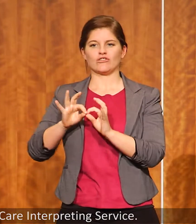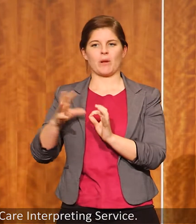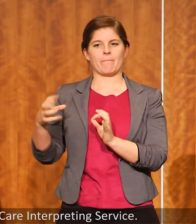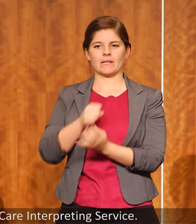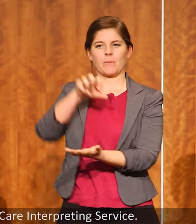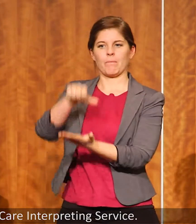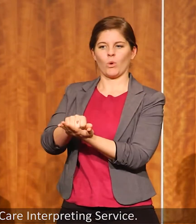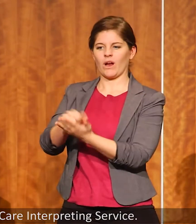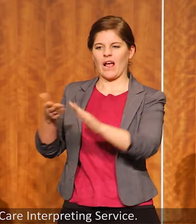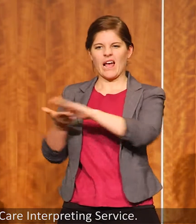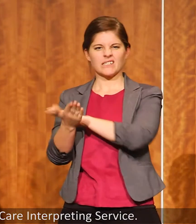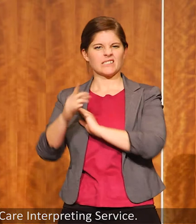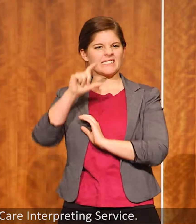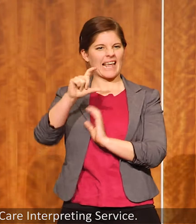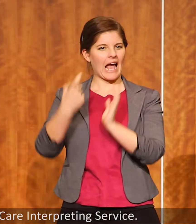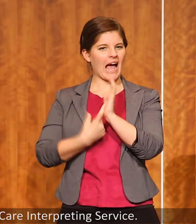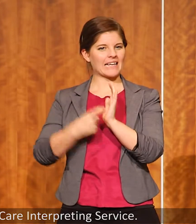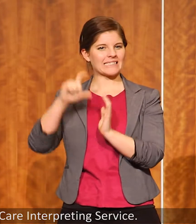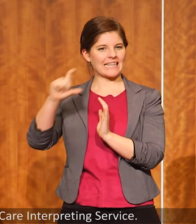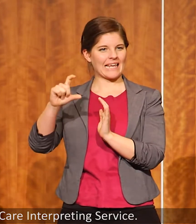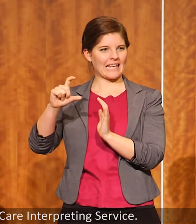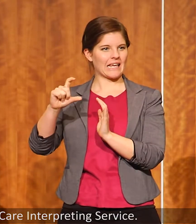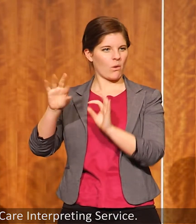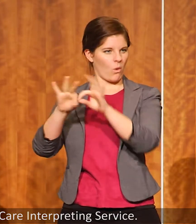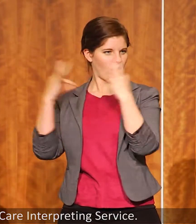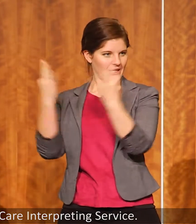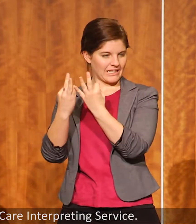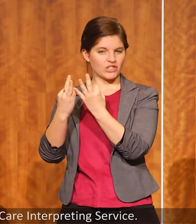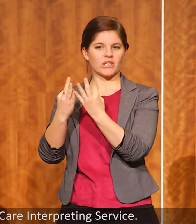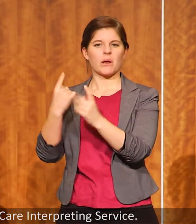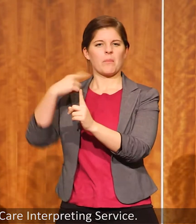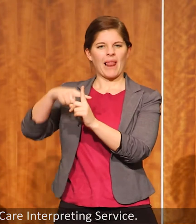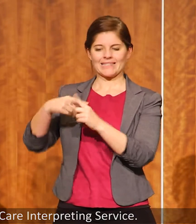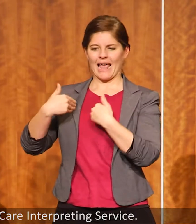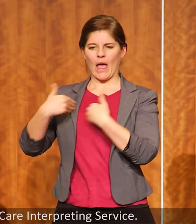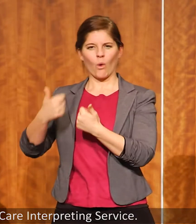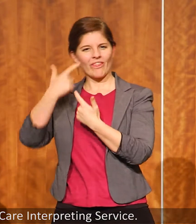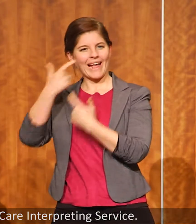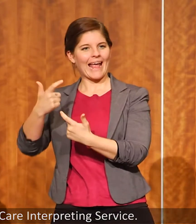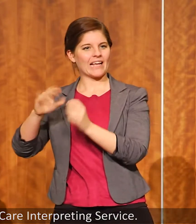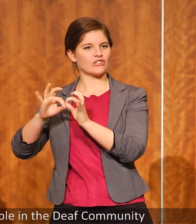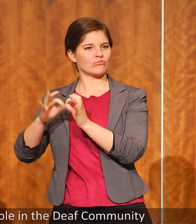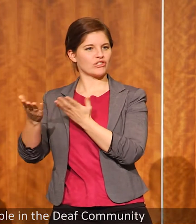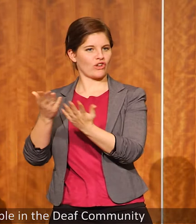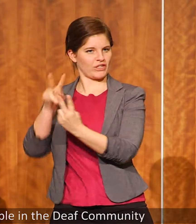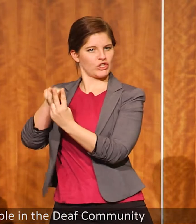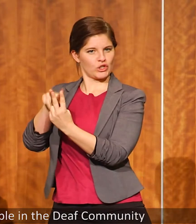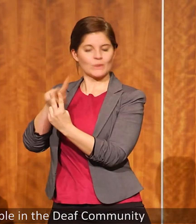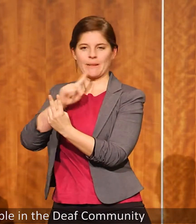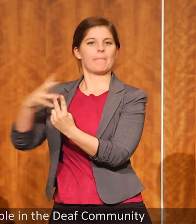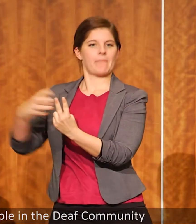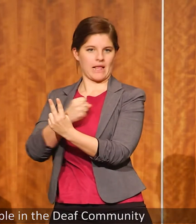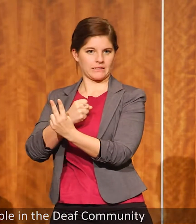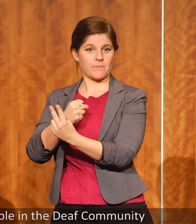through CRC and the Healthcare Interpreting Service. I understand